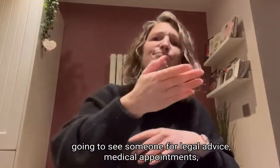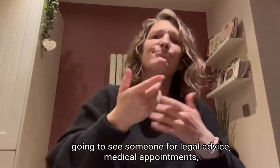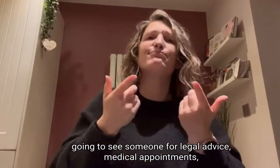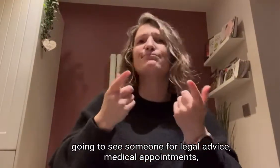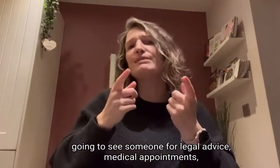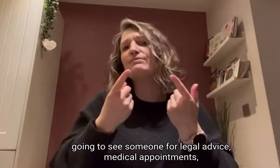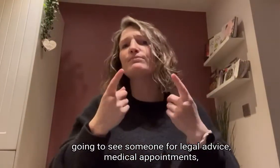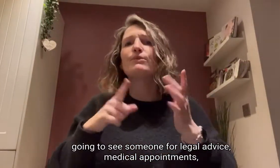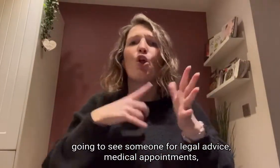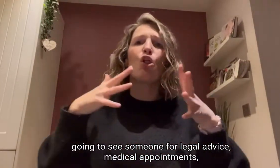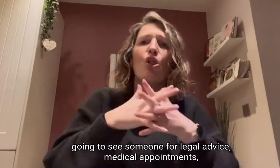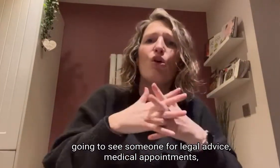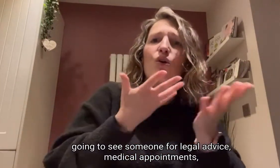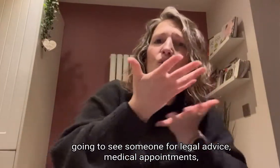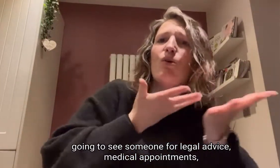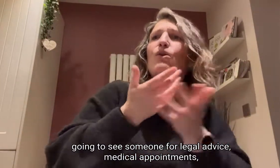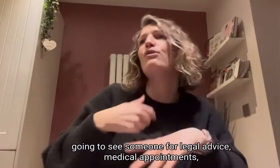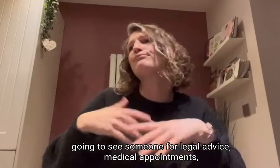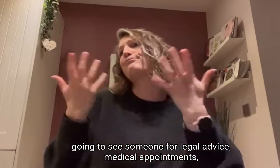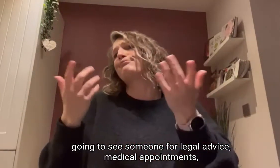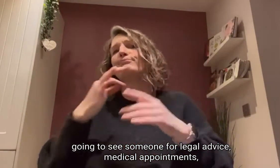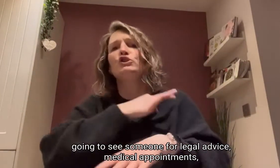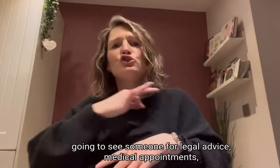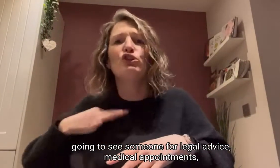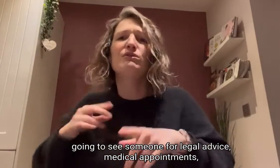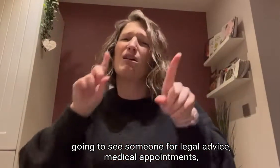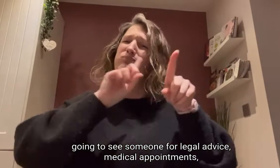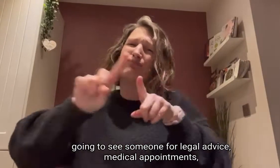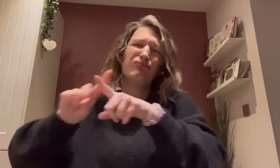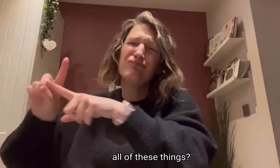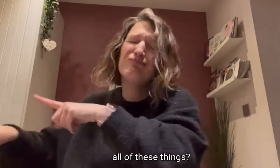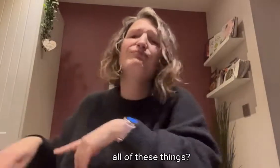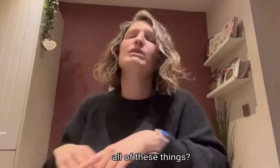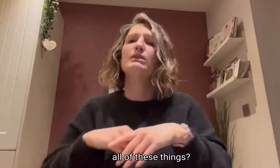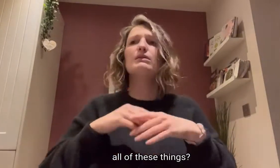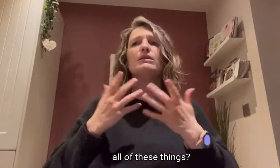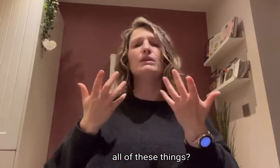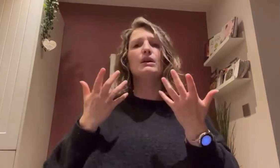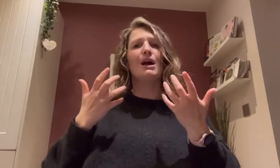see someone for legal advice, medical appointments, all of these things.